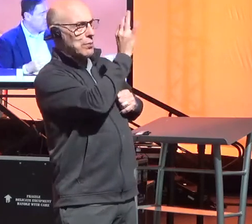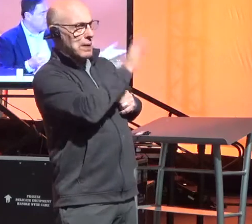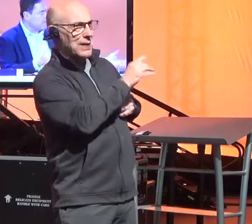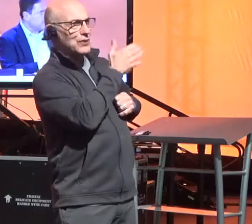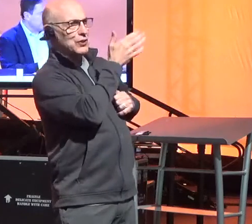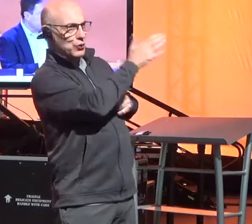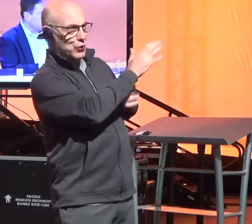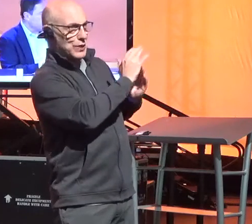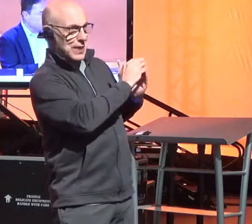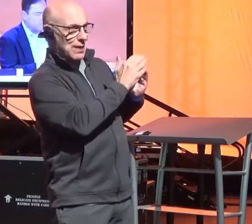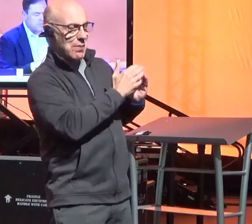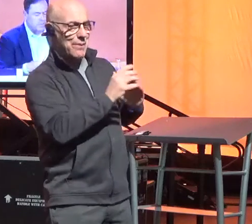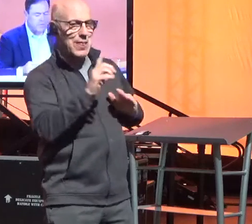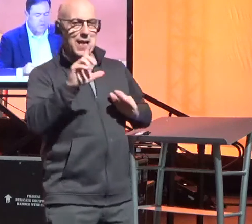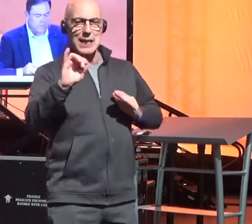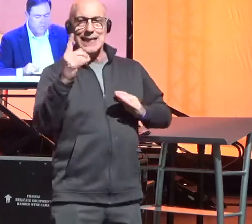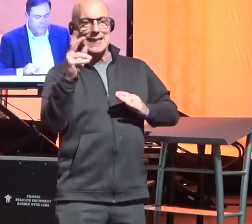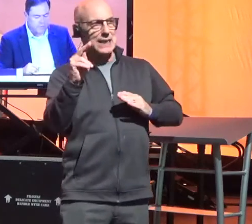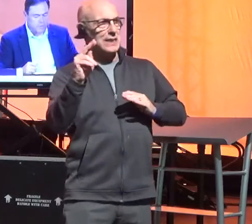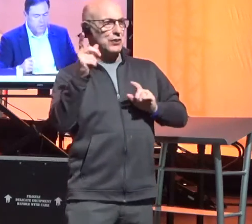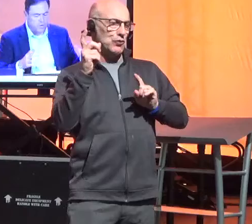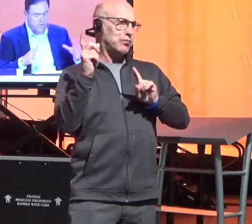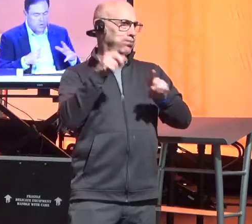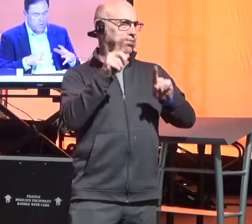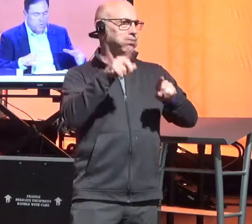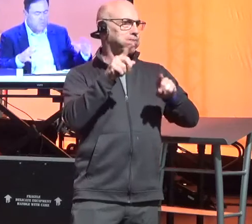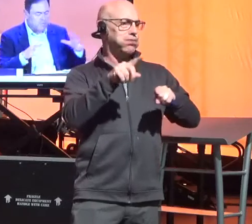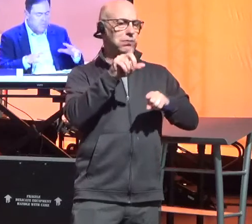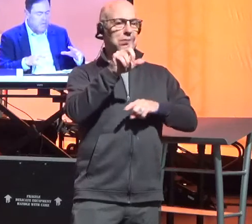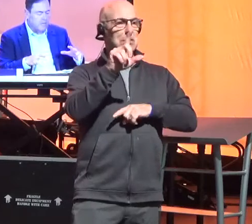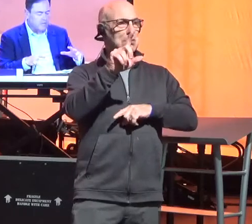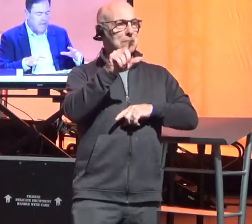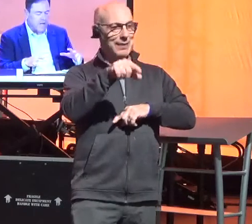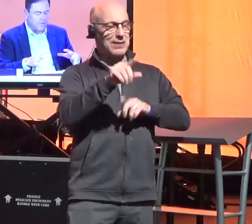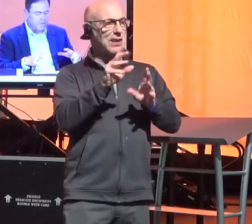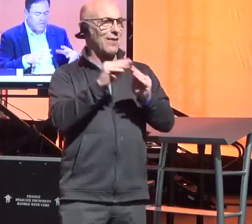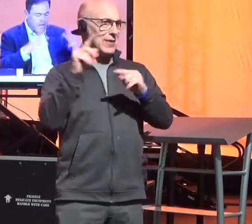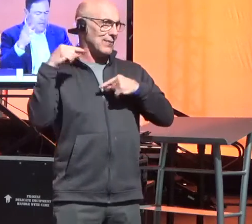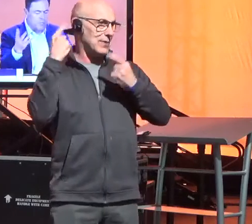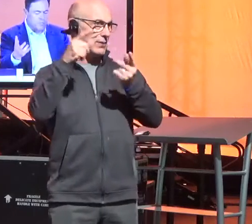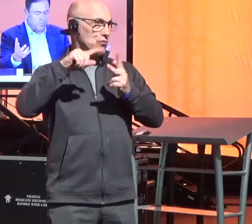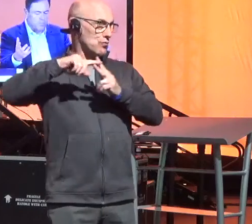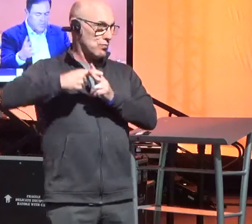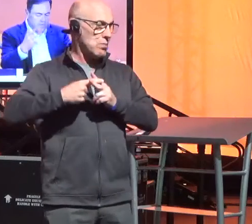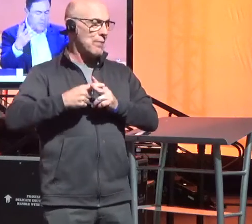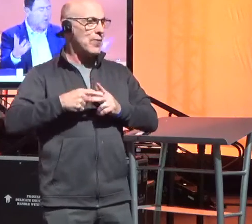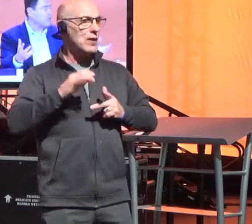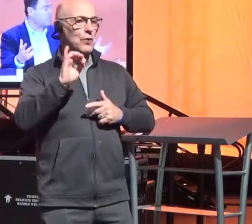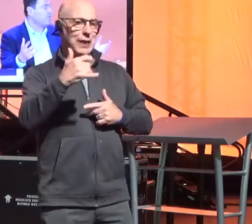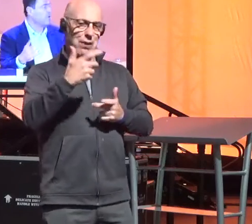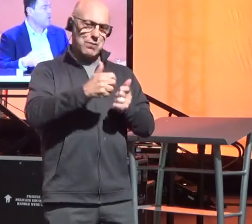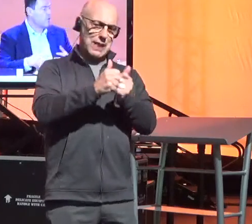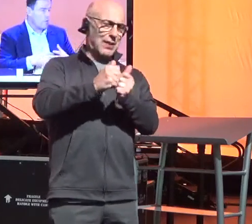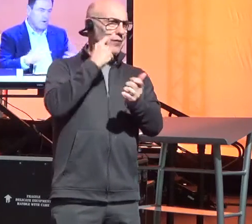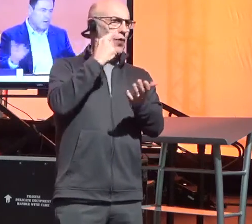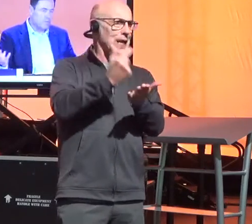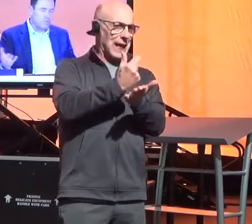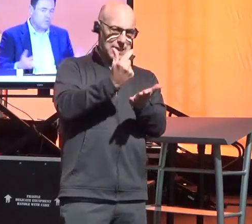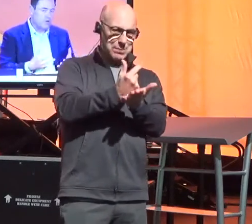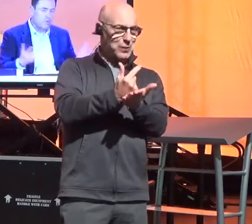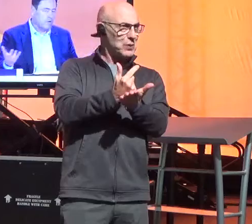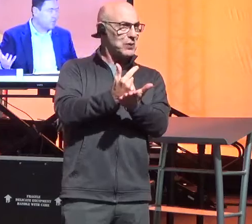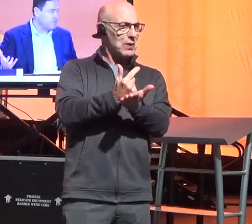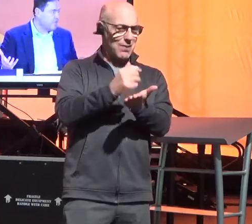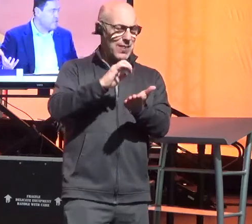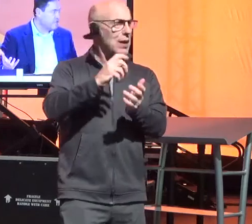been in T4G since the beginning of this conference. What does it mean to have this title, Together for the Gospel, when there has been